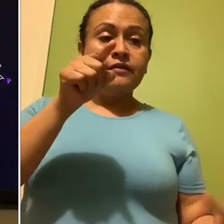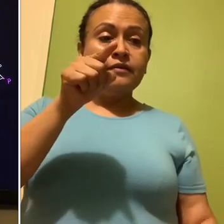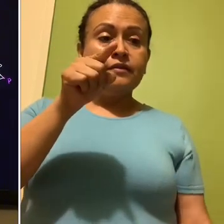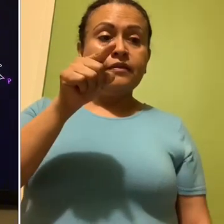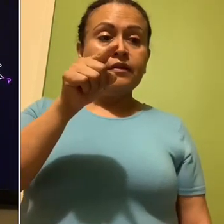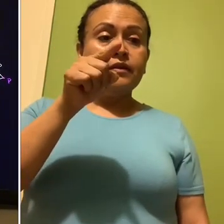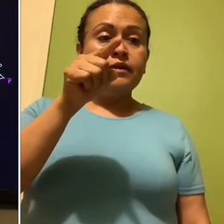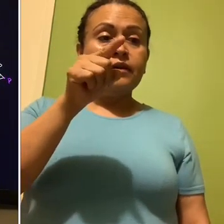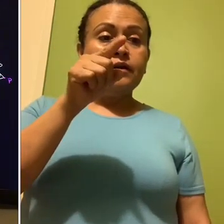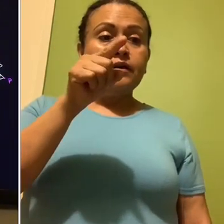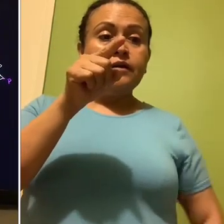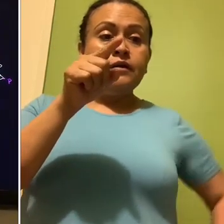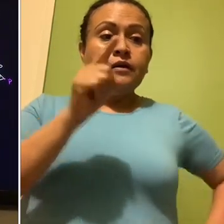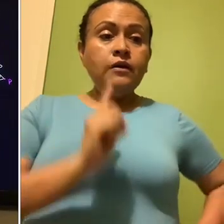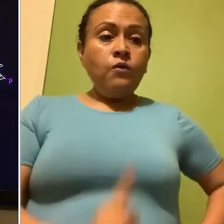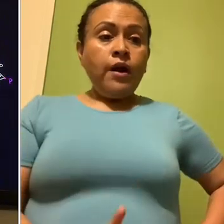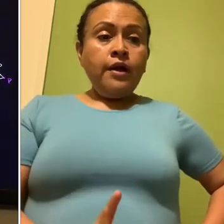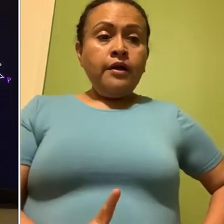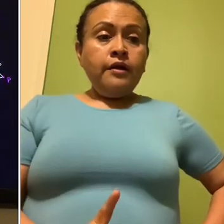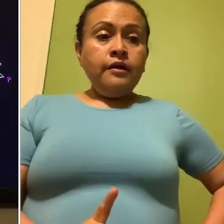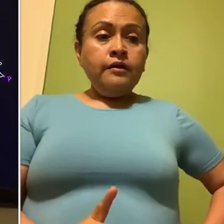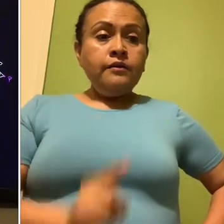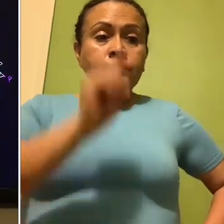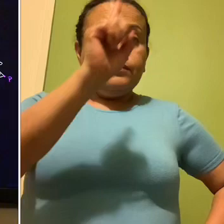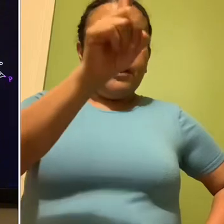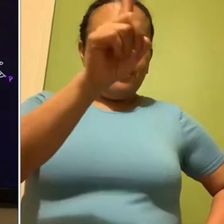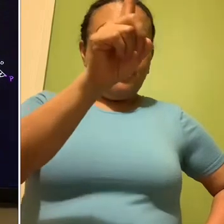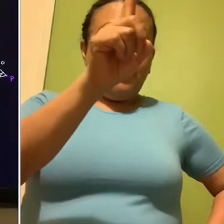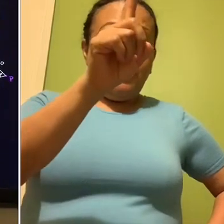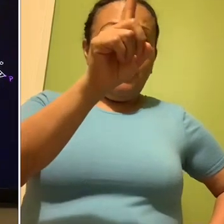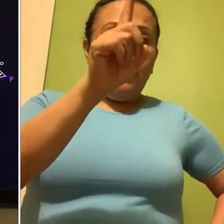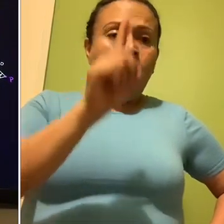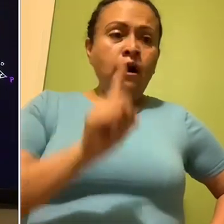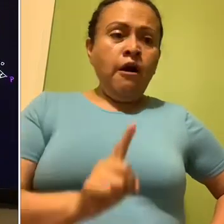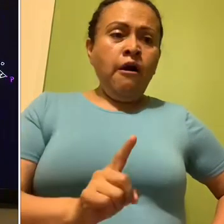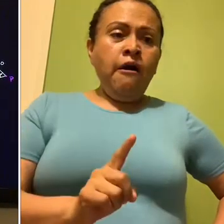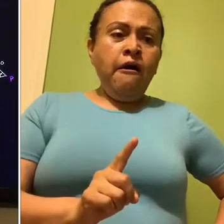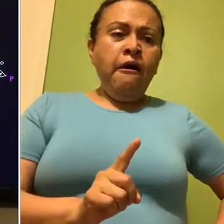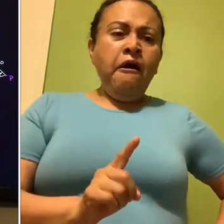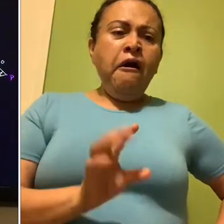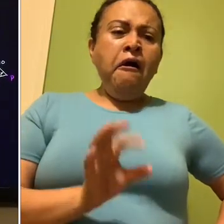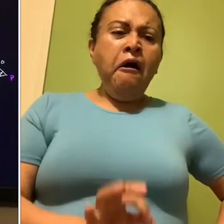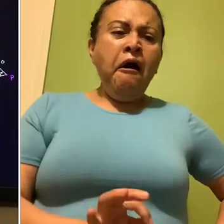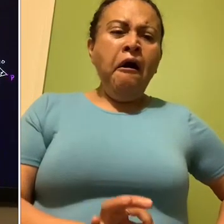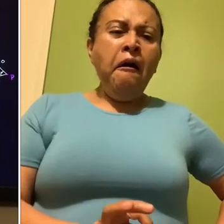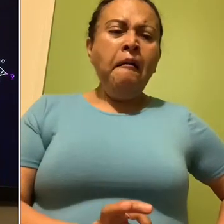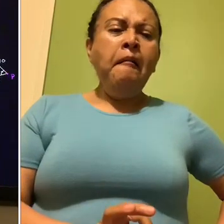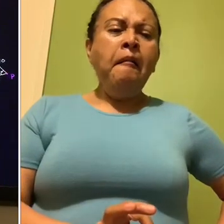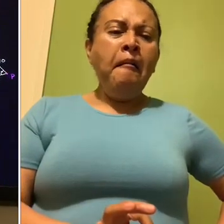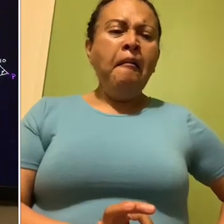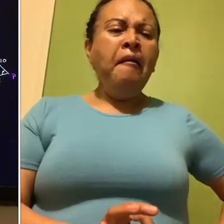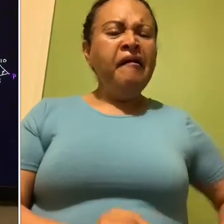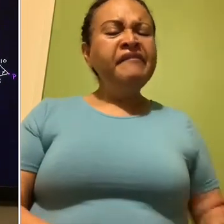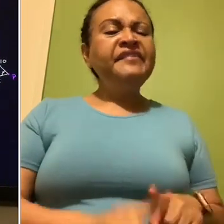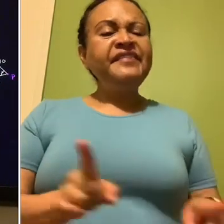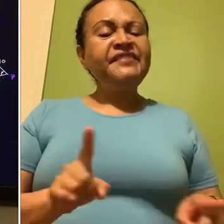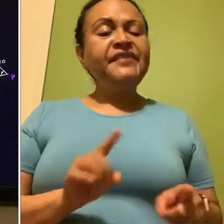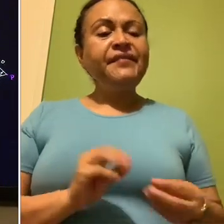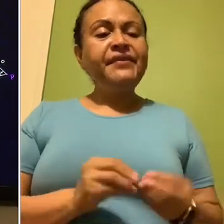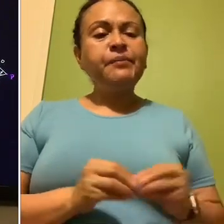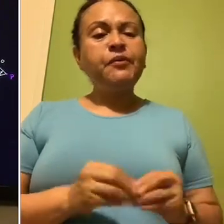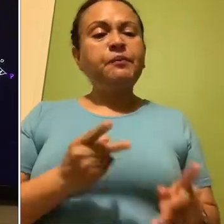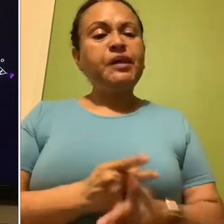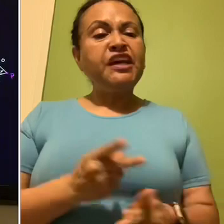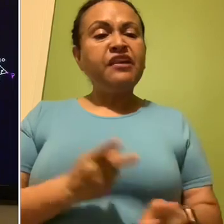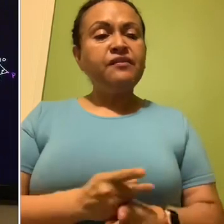becomes 1 over square roots of 3, root 3 over 9. It seems like a different